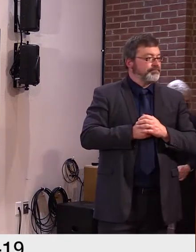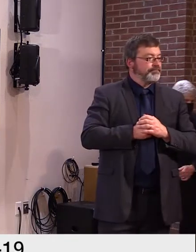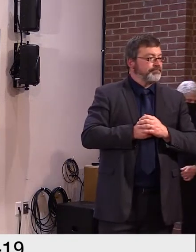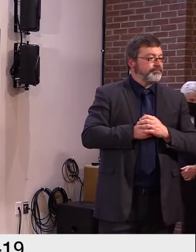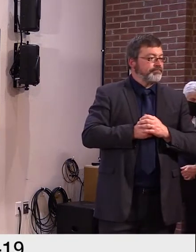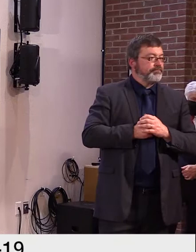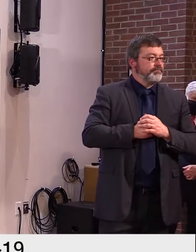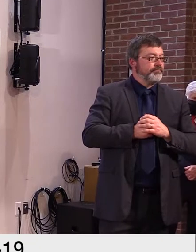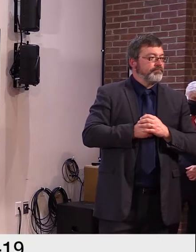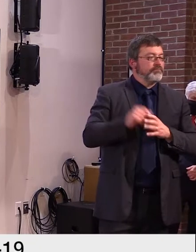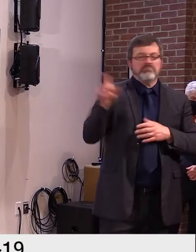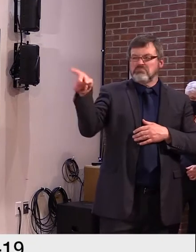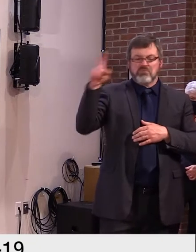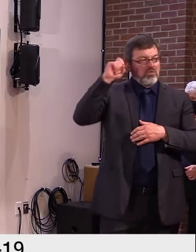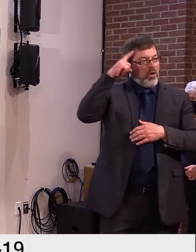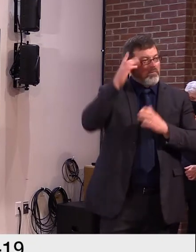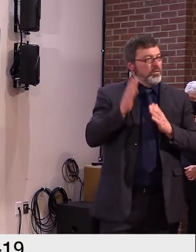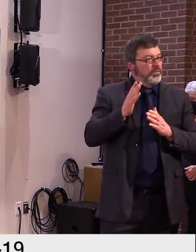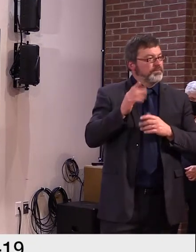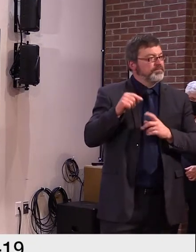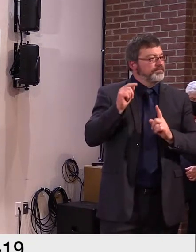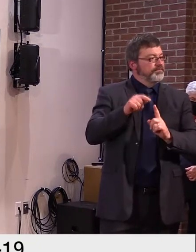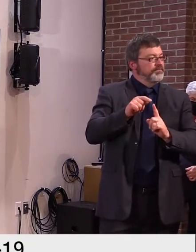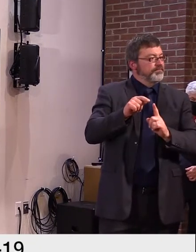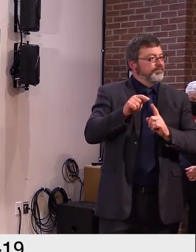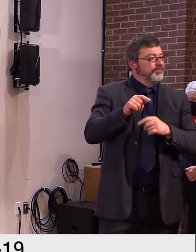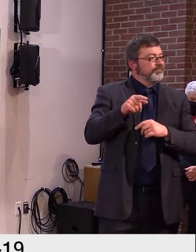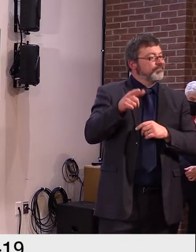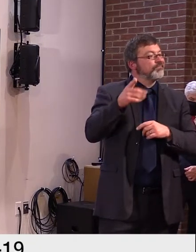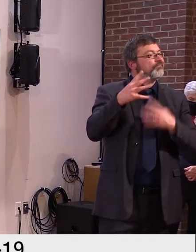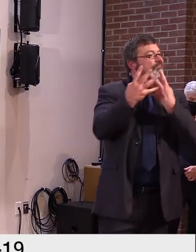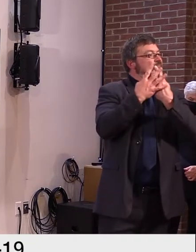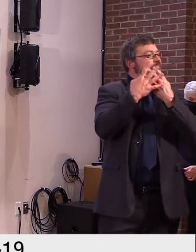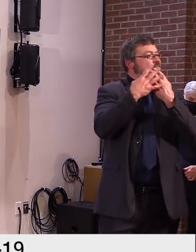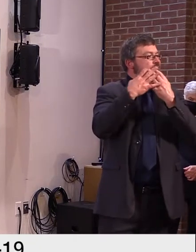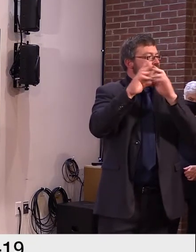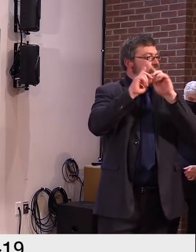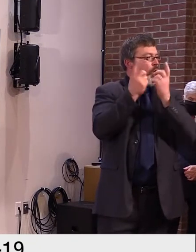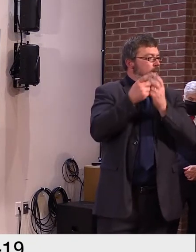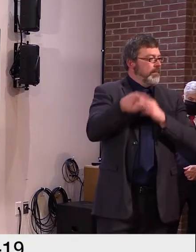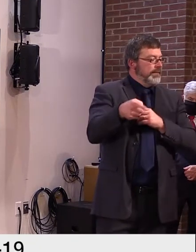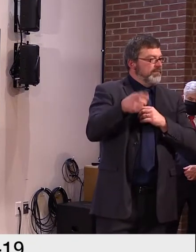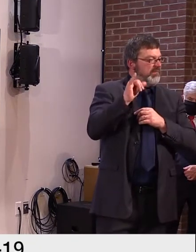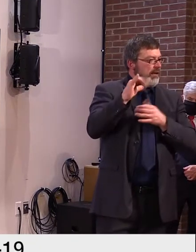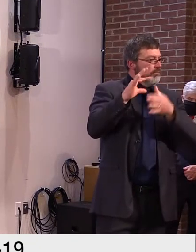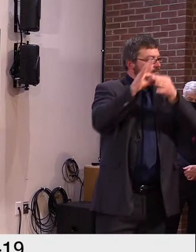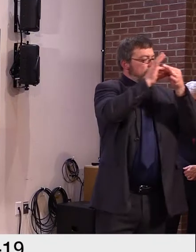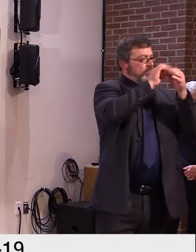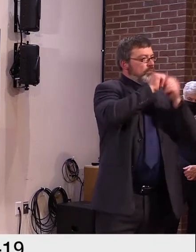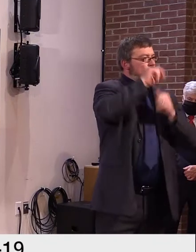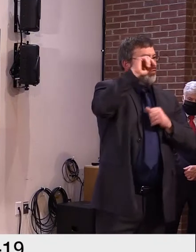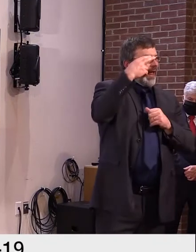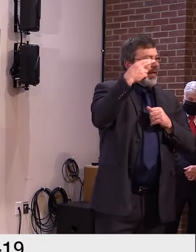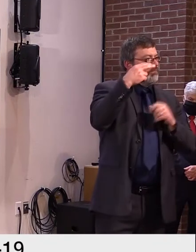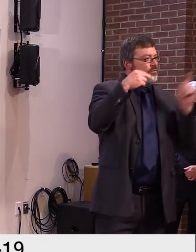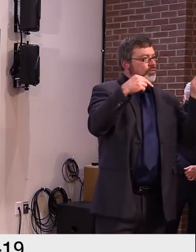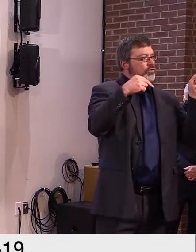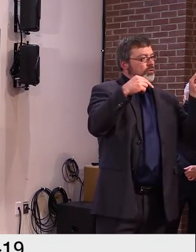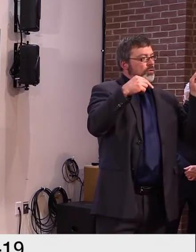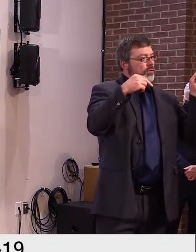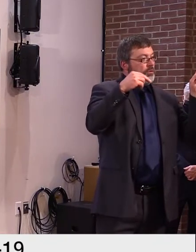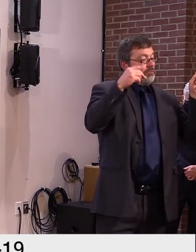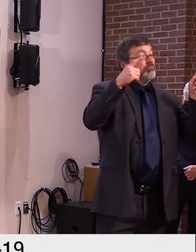Governor, the Department of Corrections recently discussed with the state of New Hampshire moving our inmates from Mississippi to a nearly